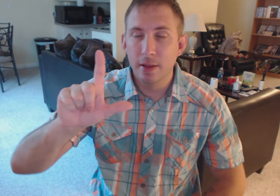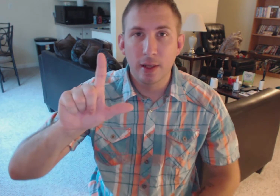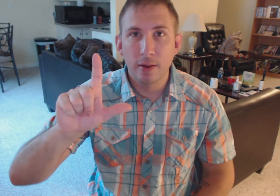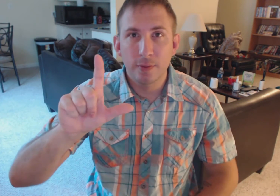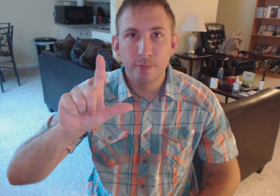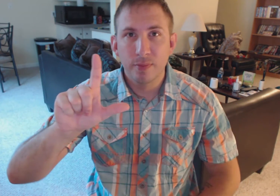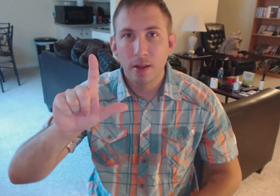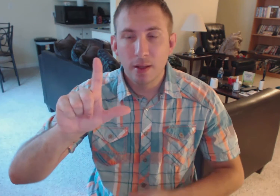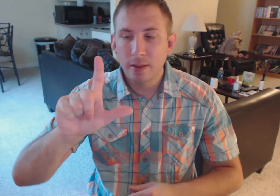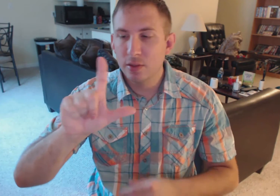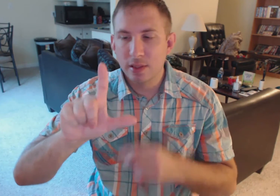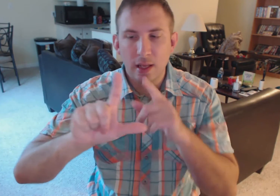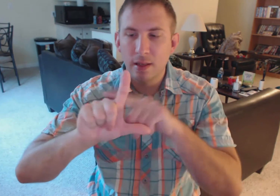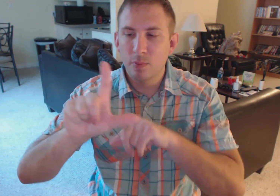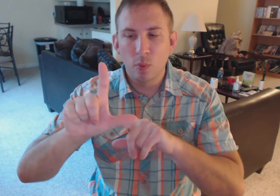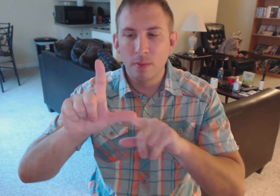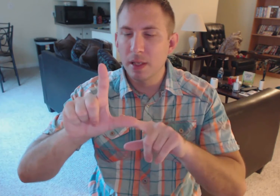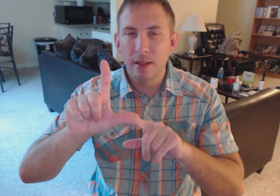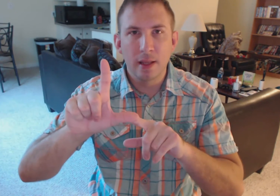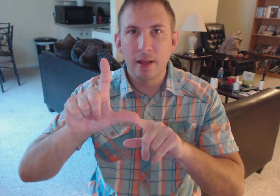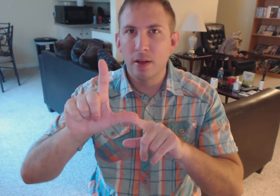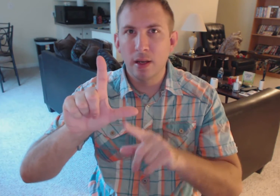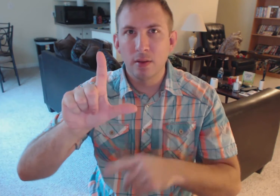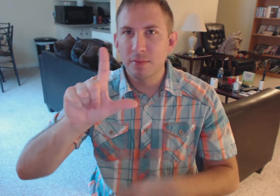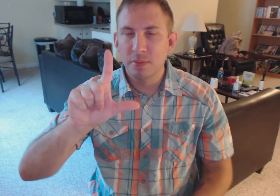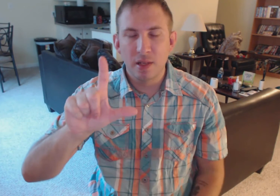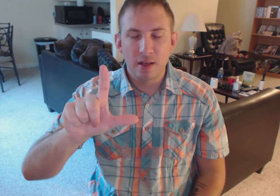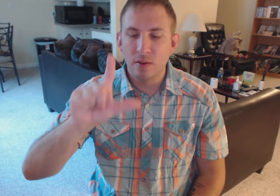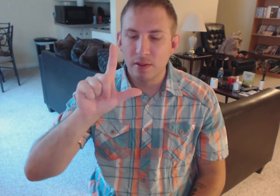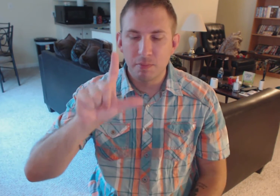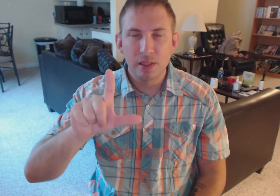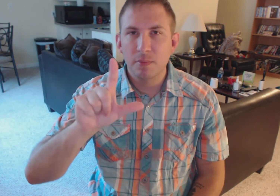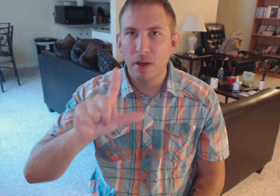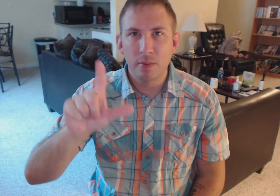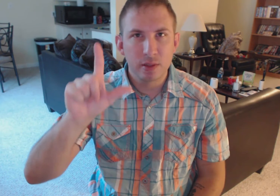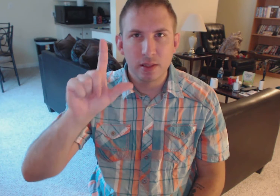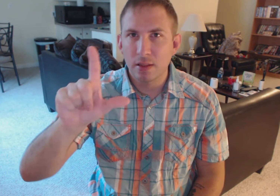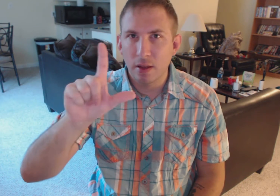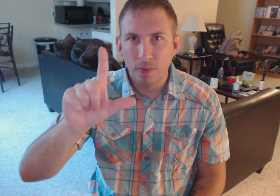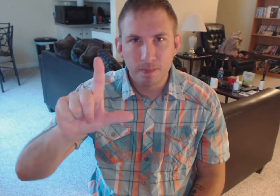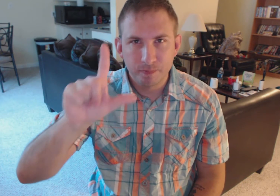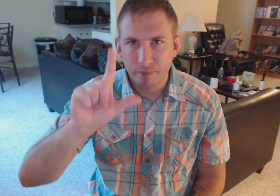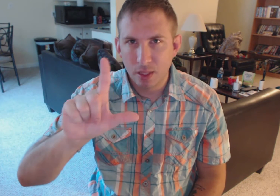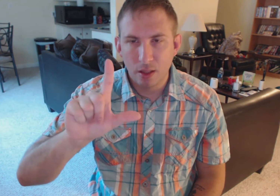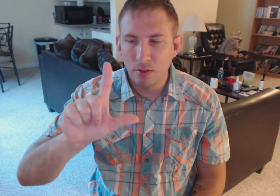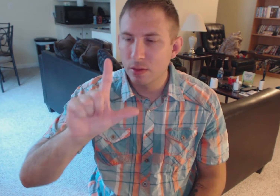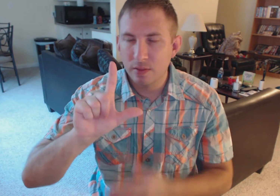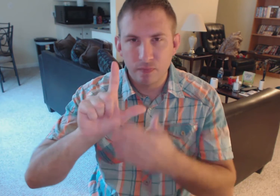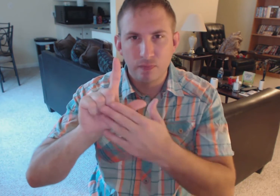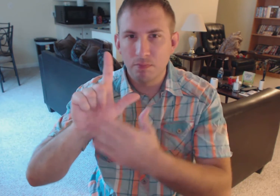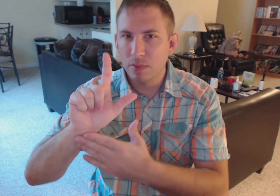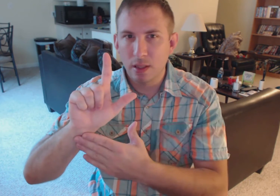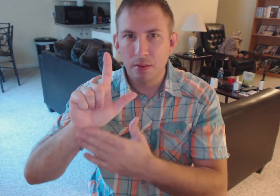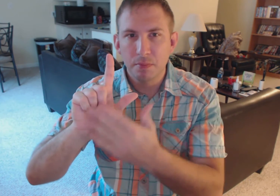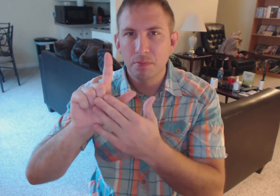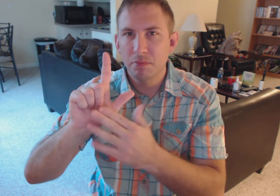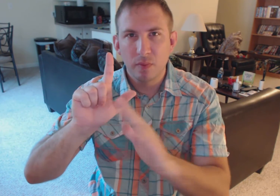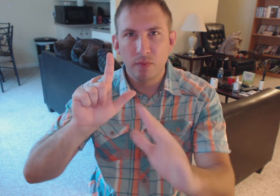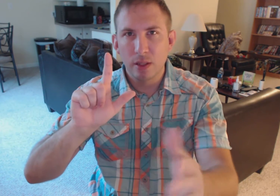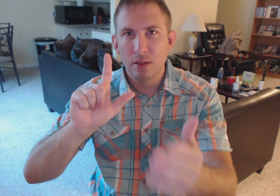letter L. It's just got one big letter L, like on a piece of paper, it says L. And it's same face